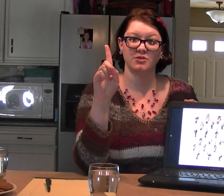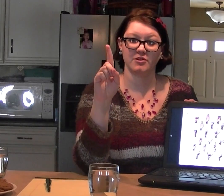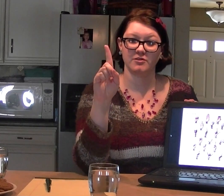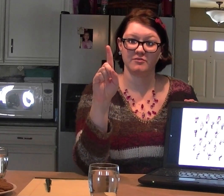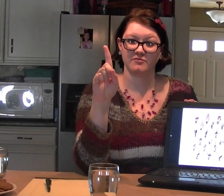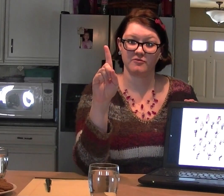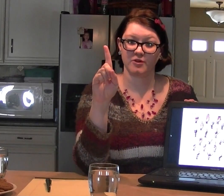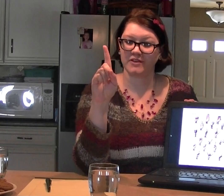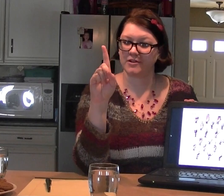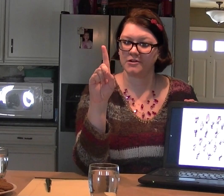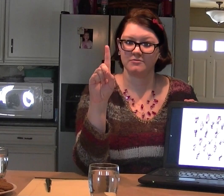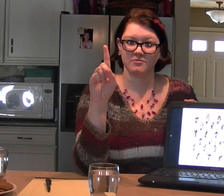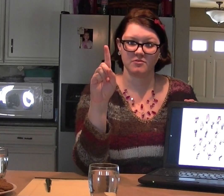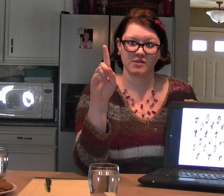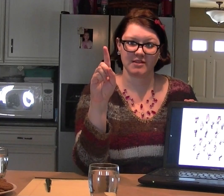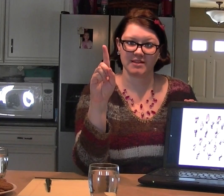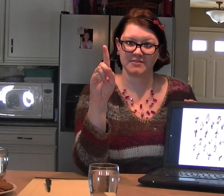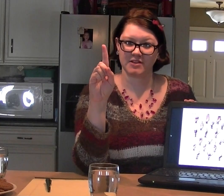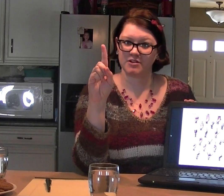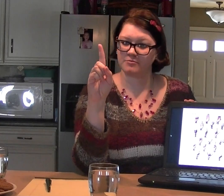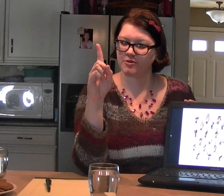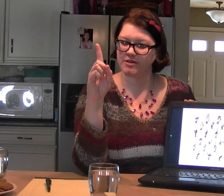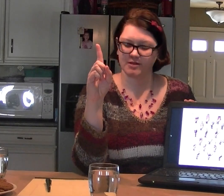your forefinger, index finger pointed up.